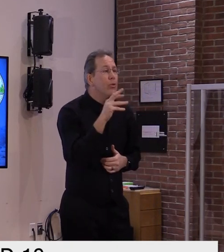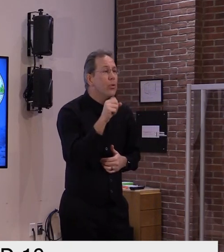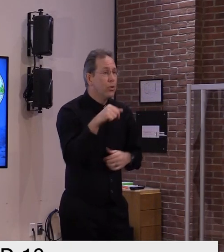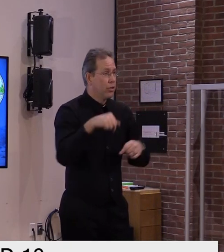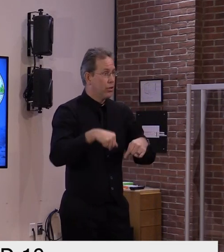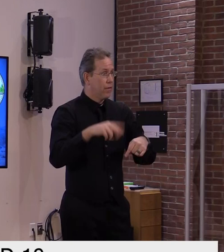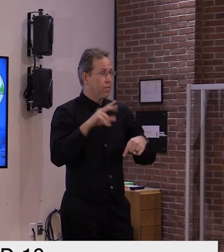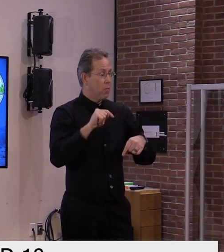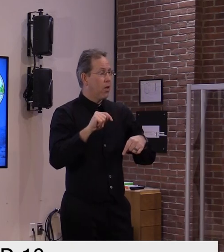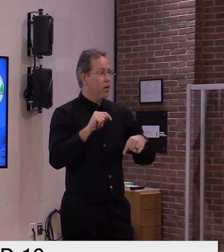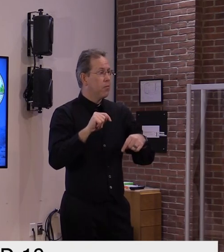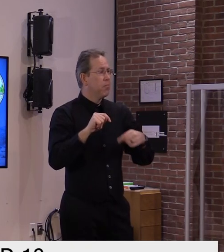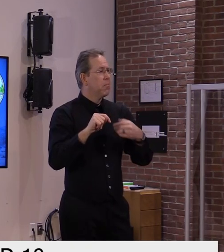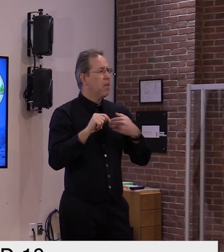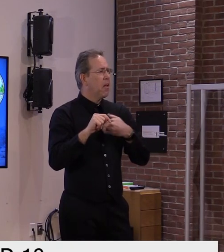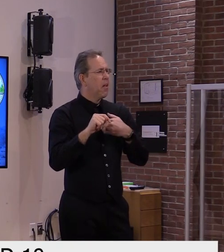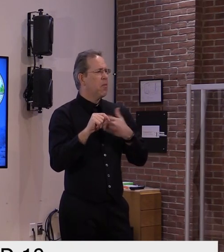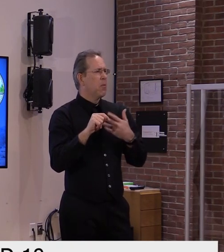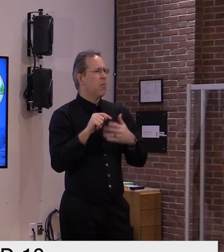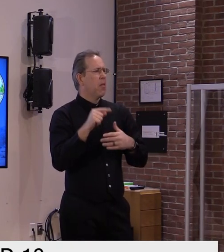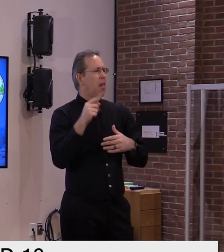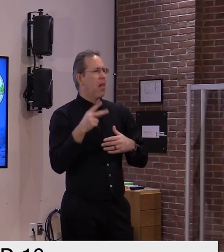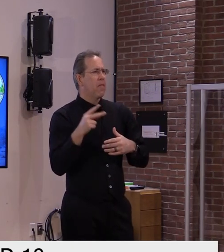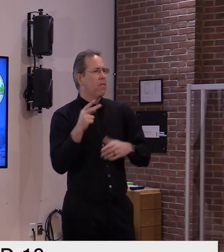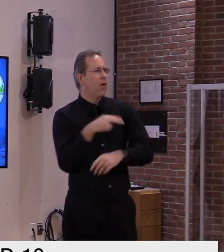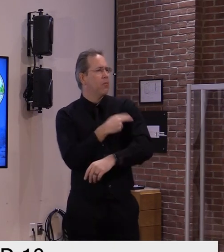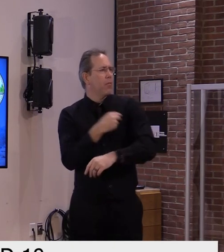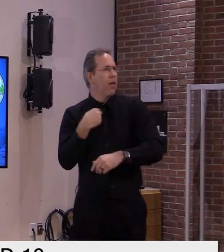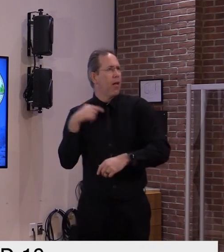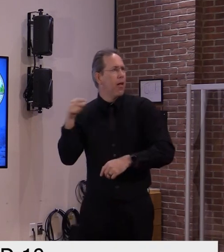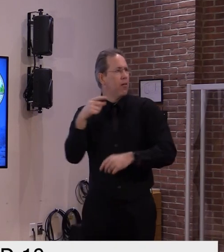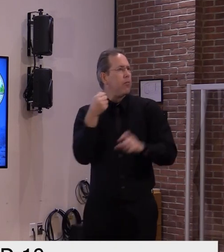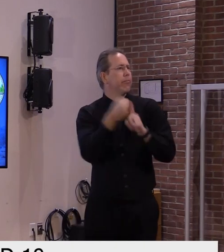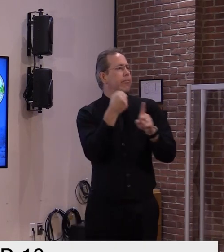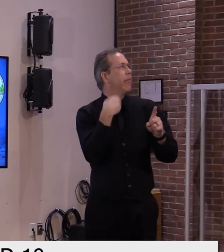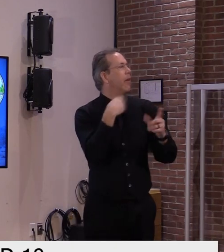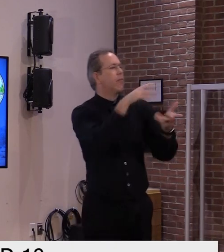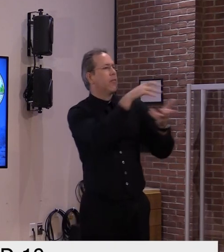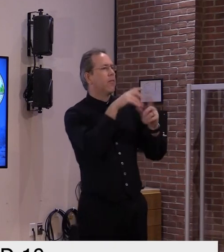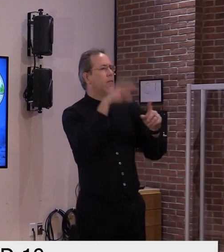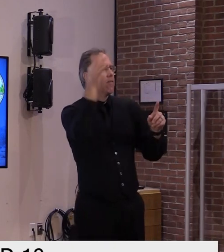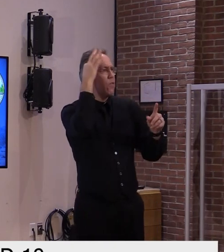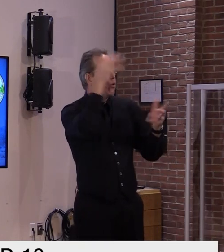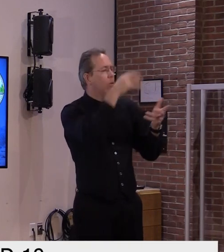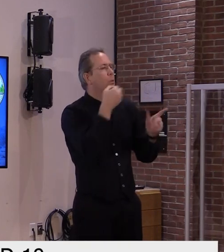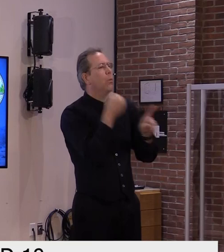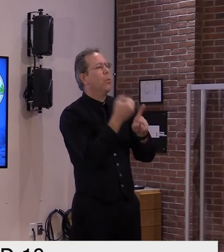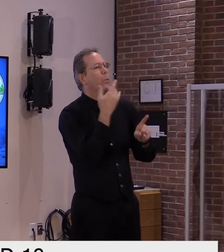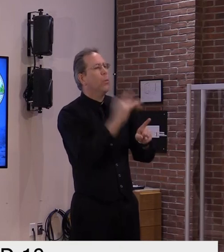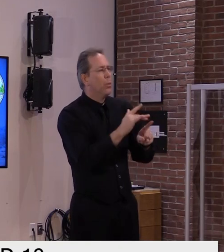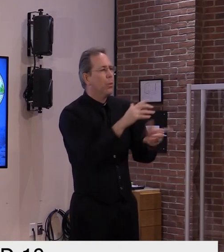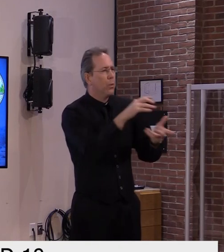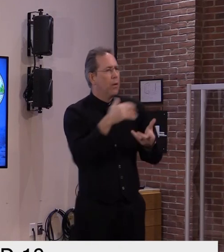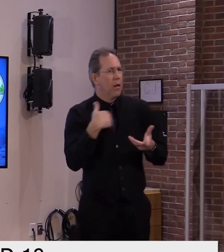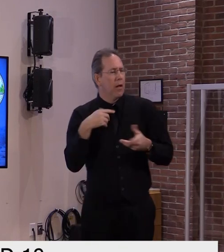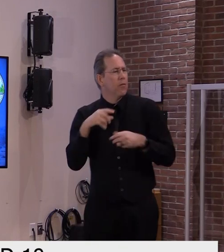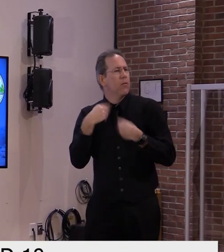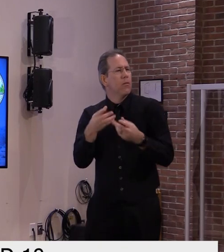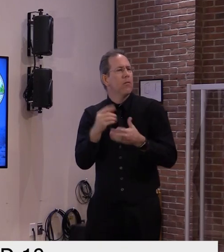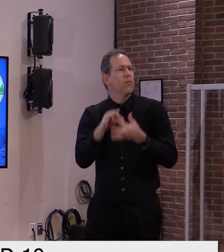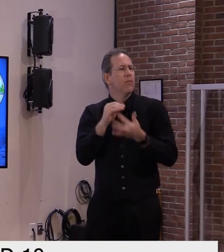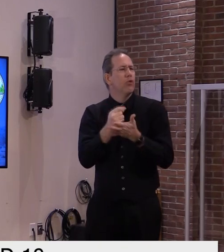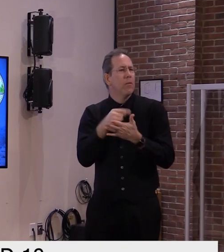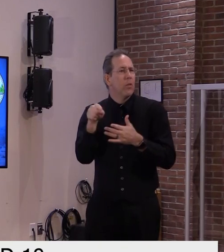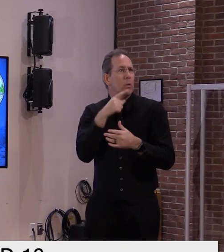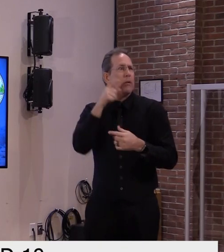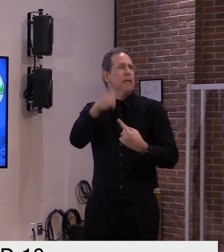of monoclonal antibodies from our federal allocation. Perhaps others will gain interest at this delicate time